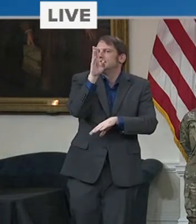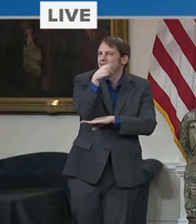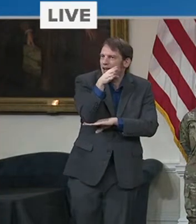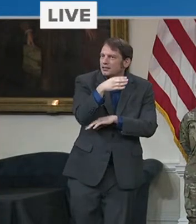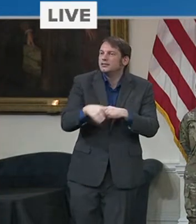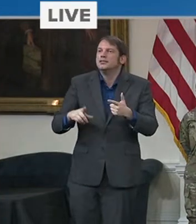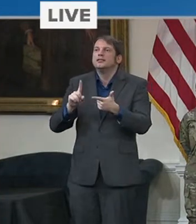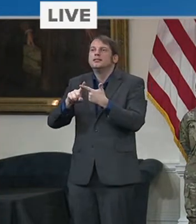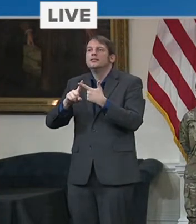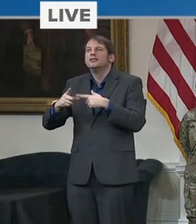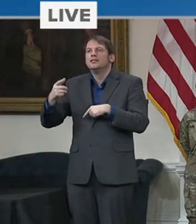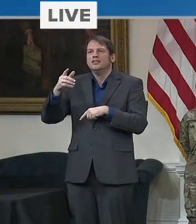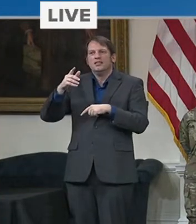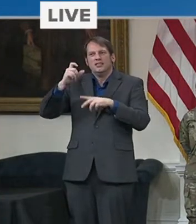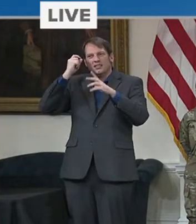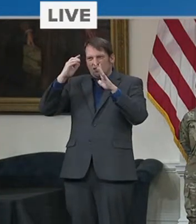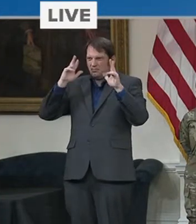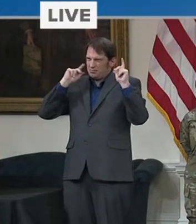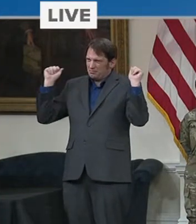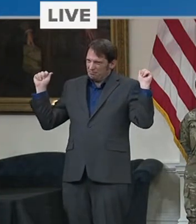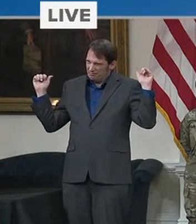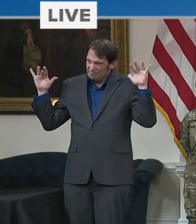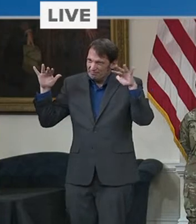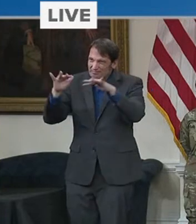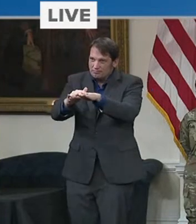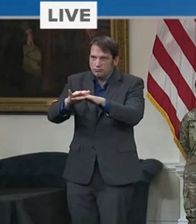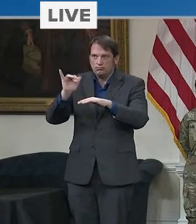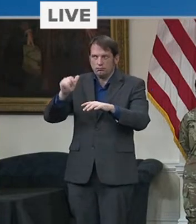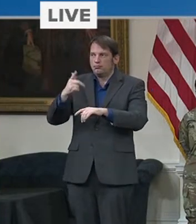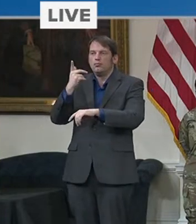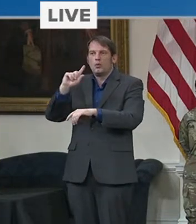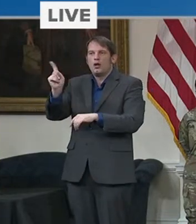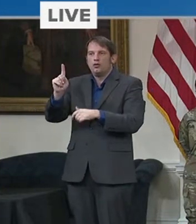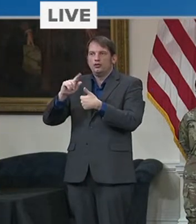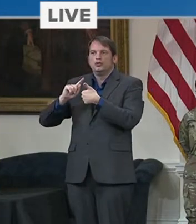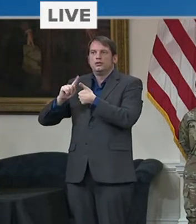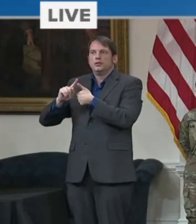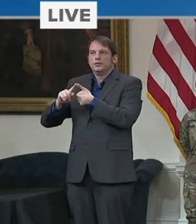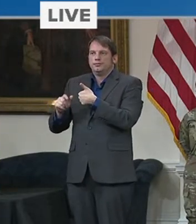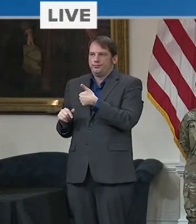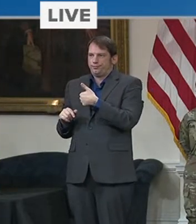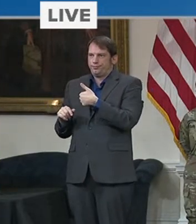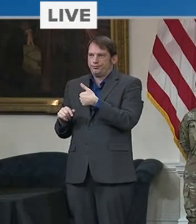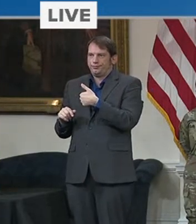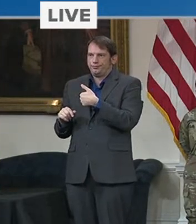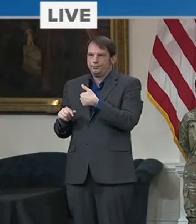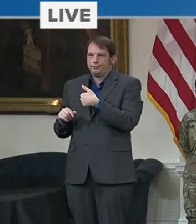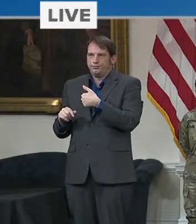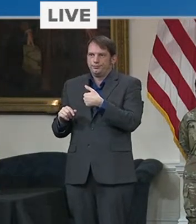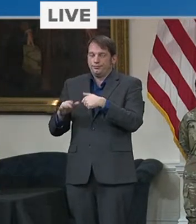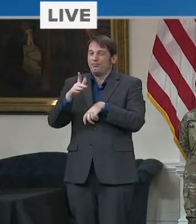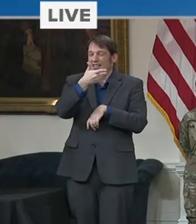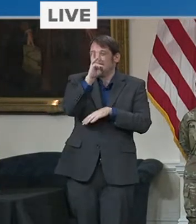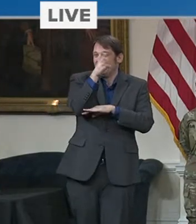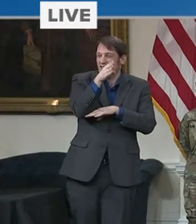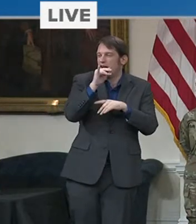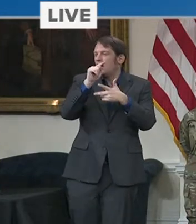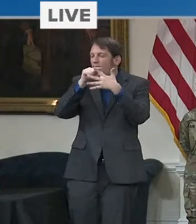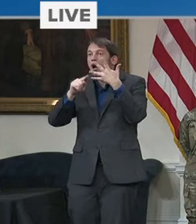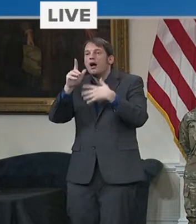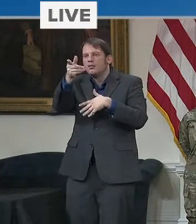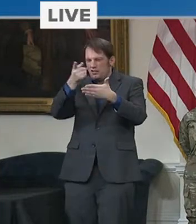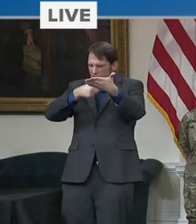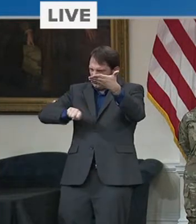a mass vaccination site, which will open no later than next Friday, February 5th.